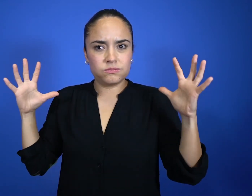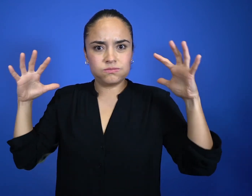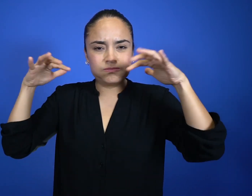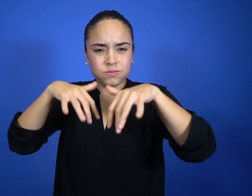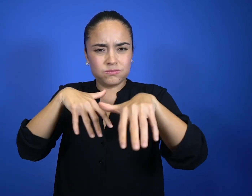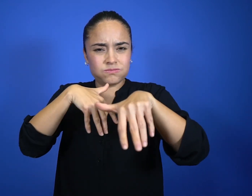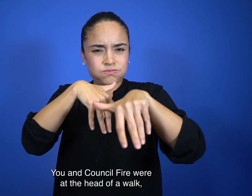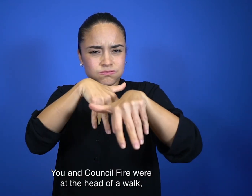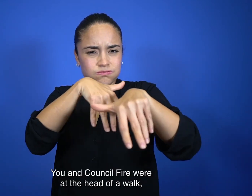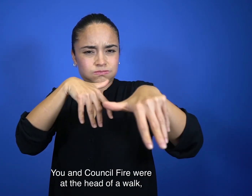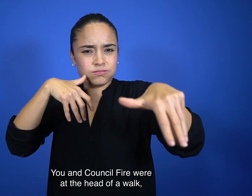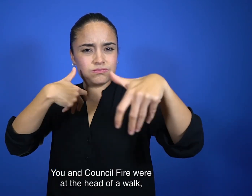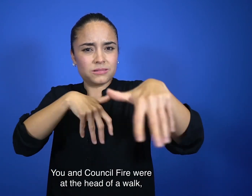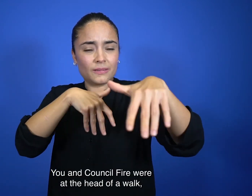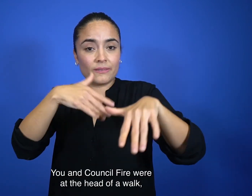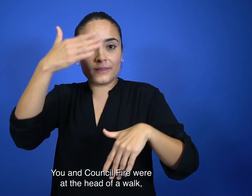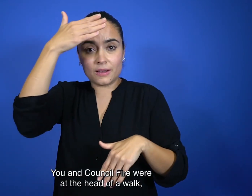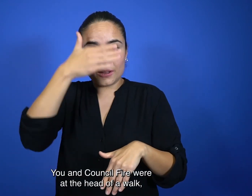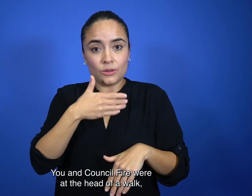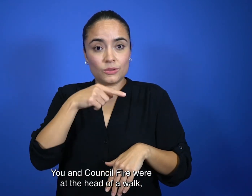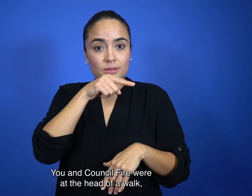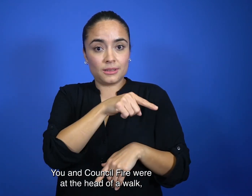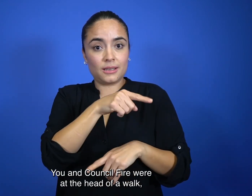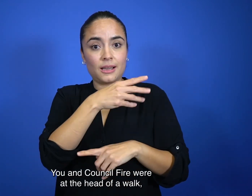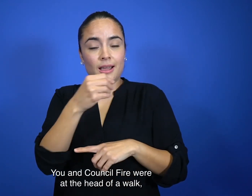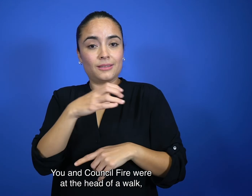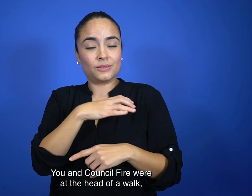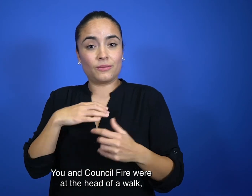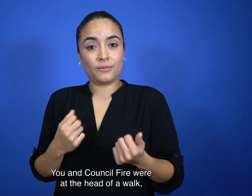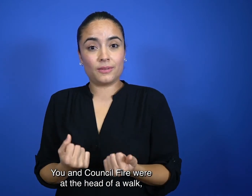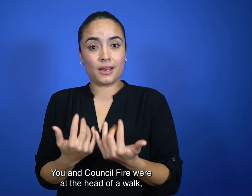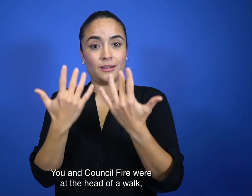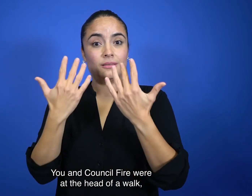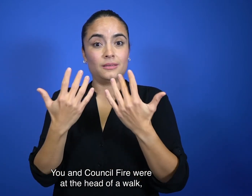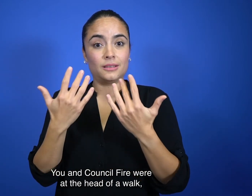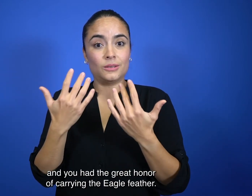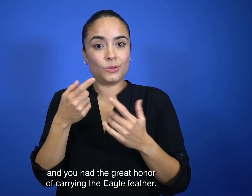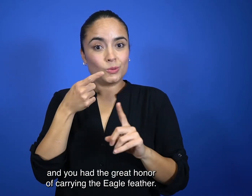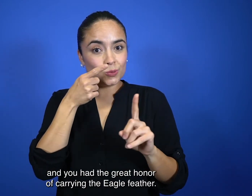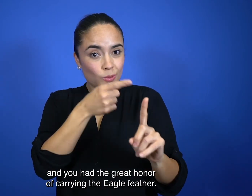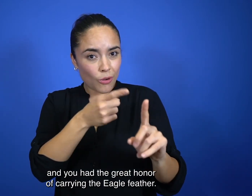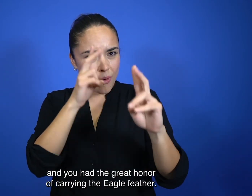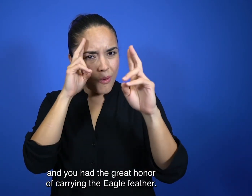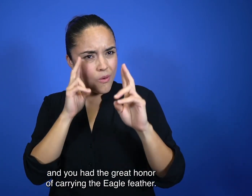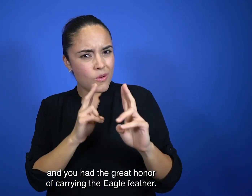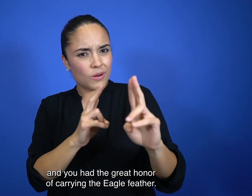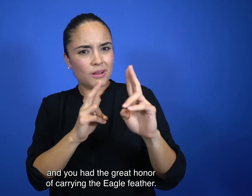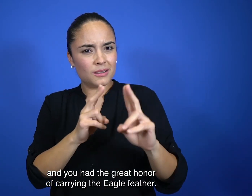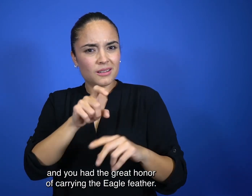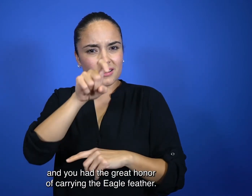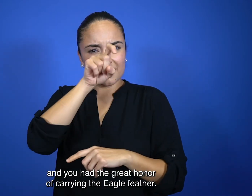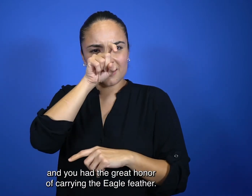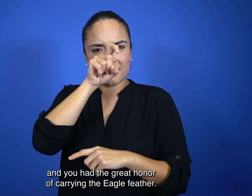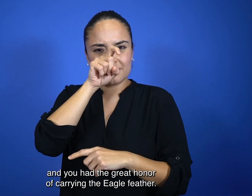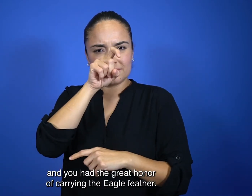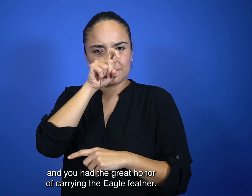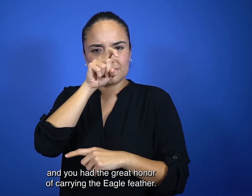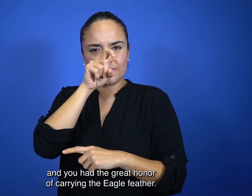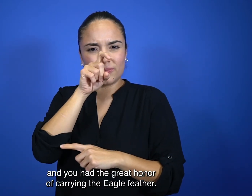You and Council Fire were at the head of the walk, And you had the great honor of carrying the eagle feather.